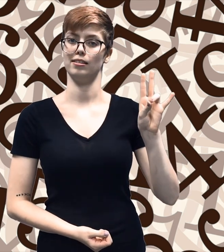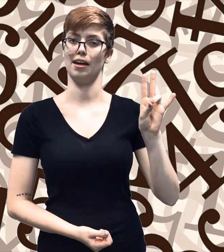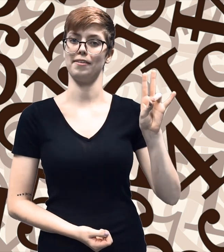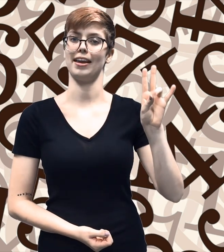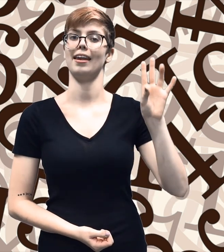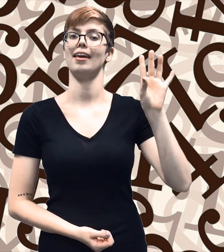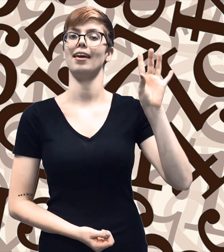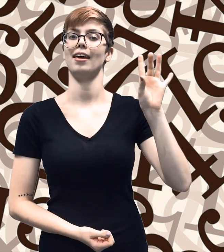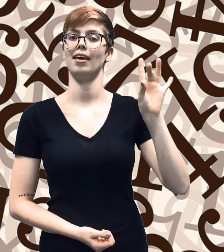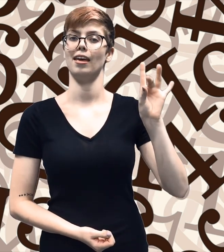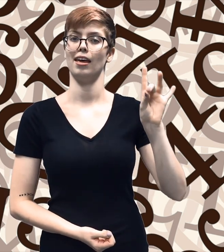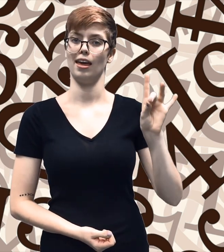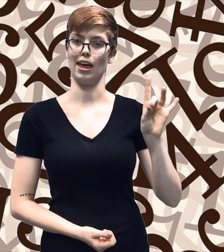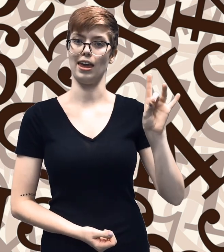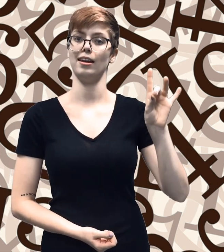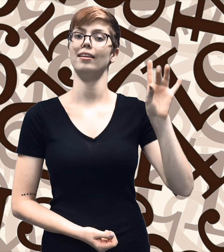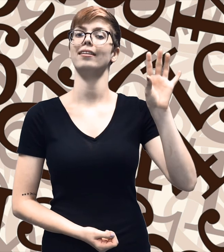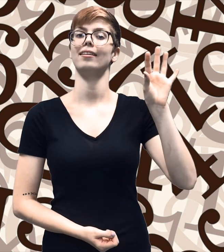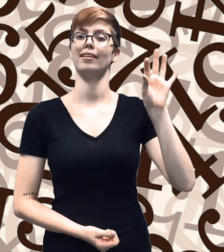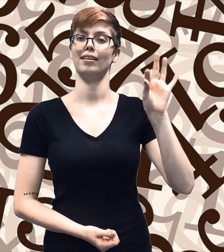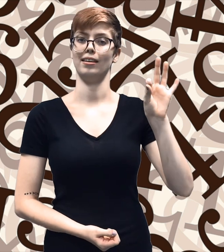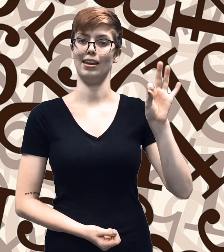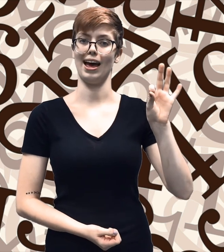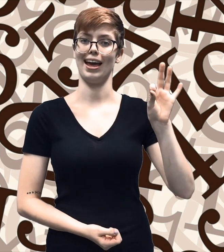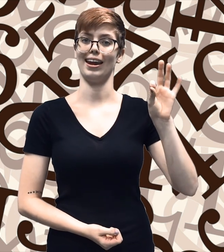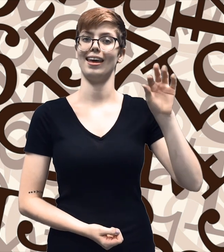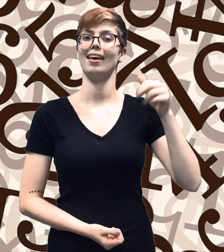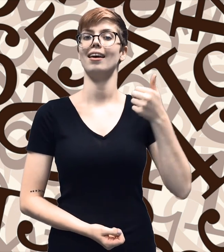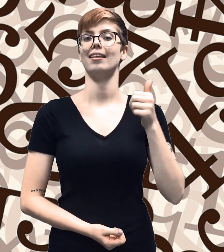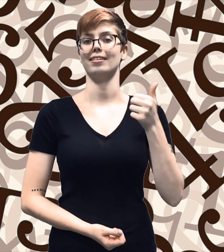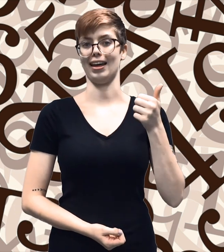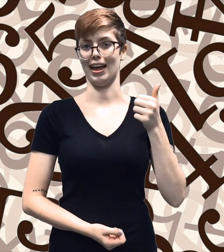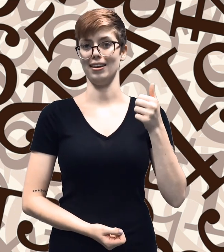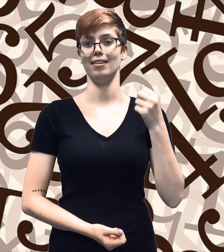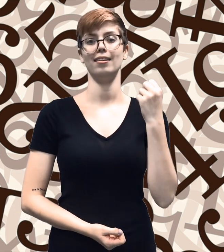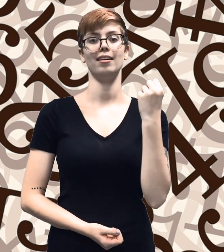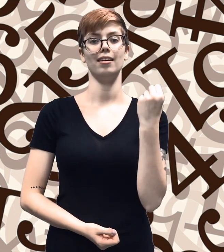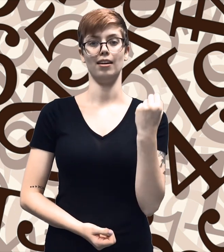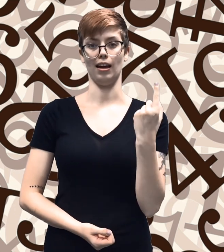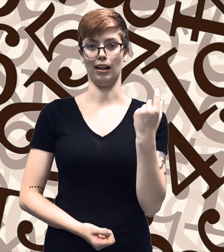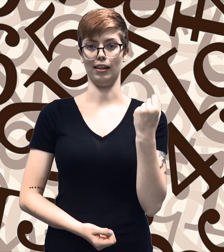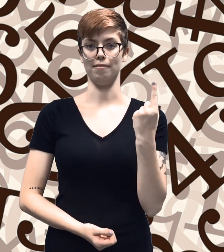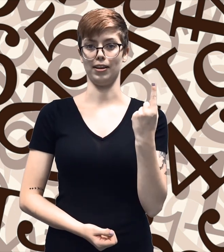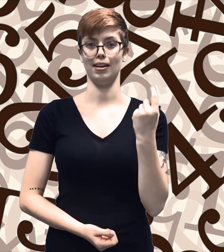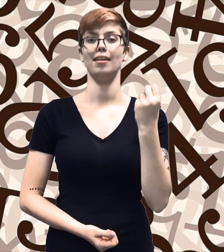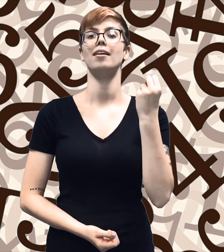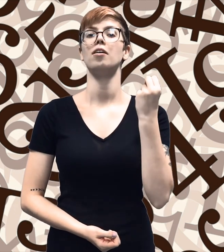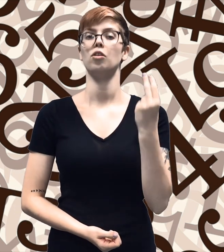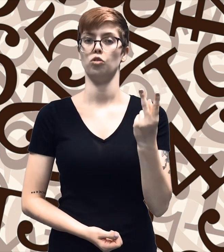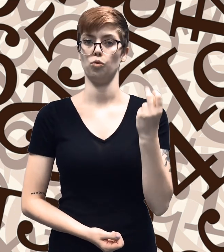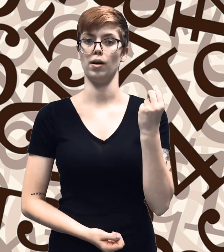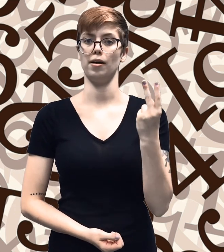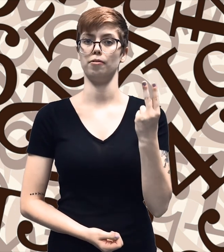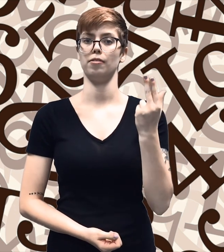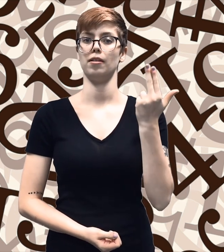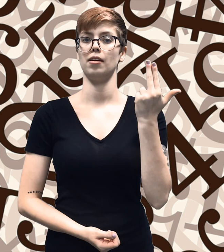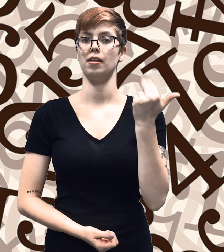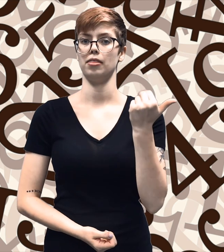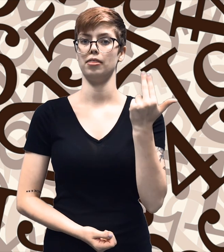7, 8, 9, 10, 11, 12,